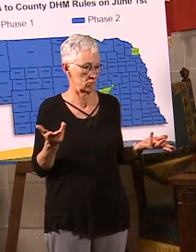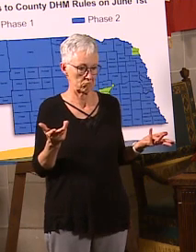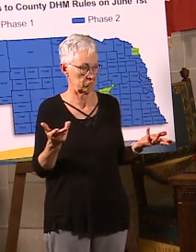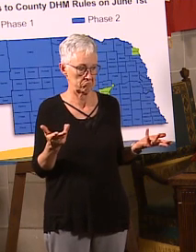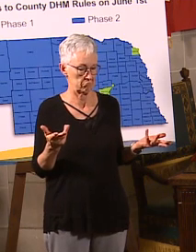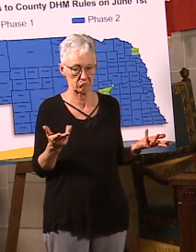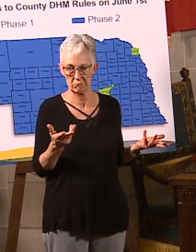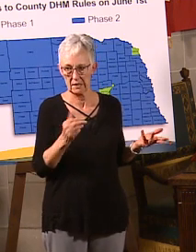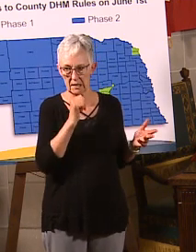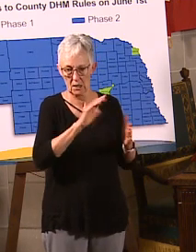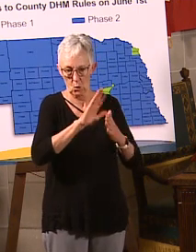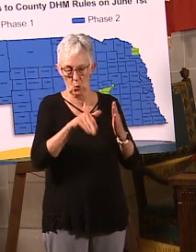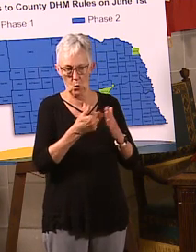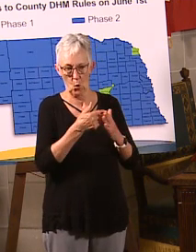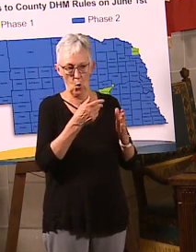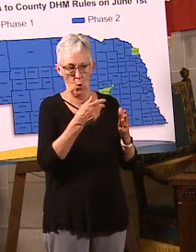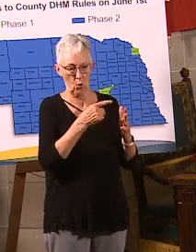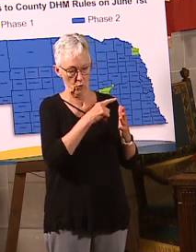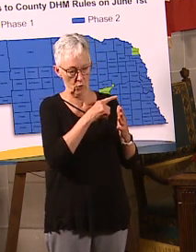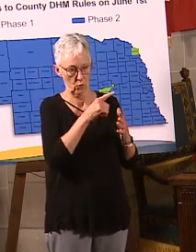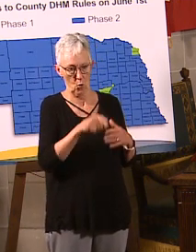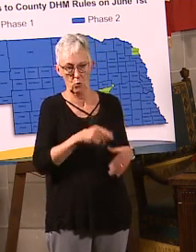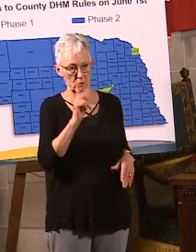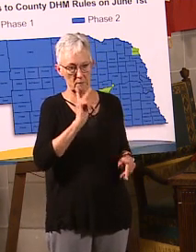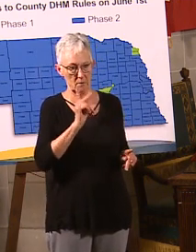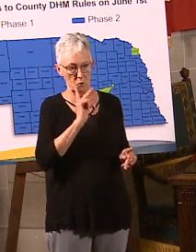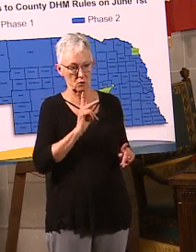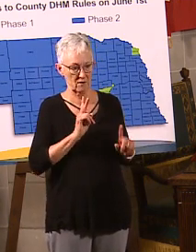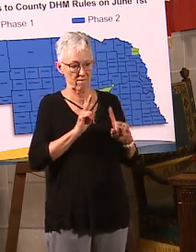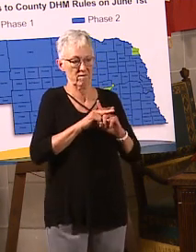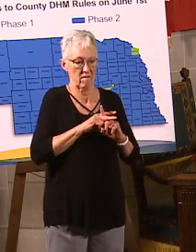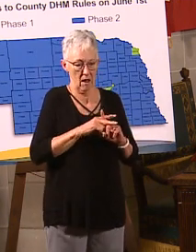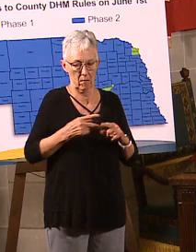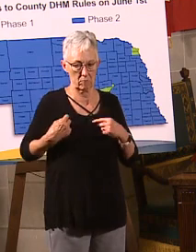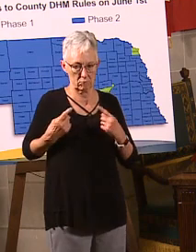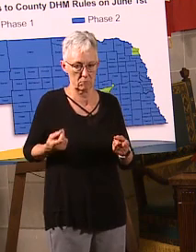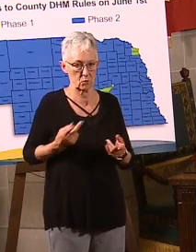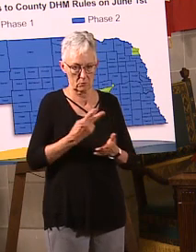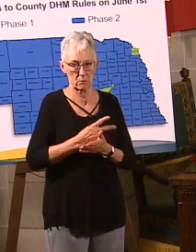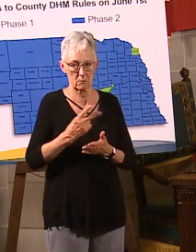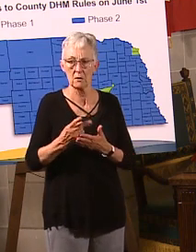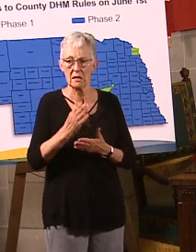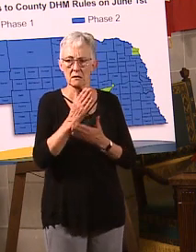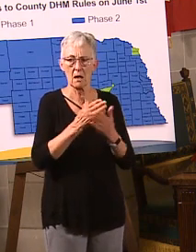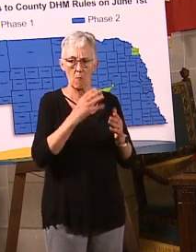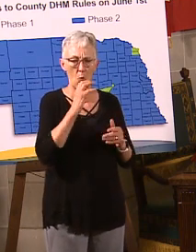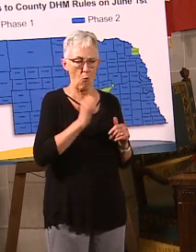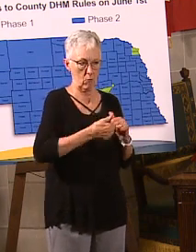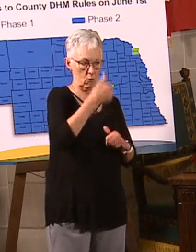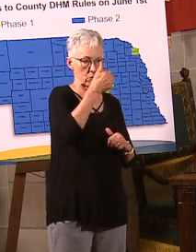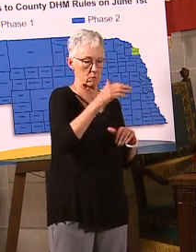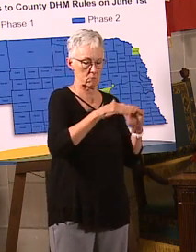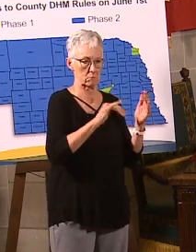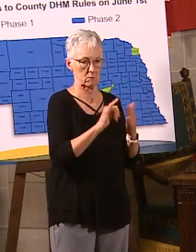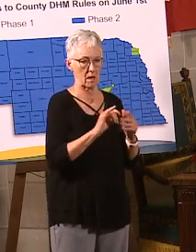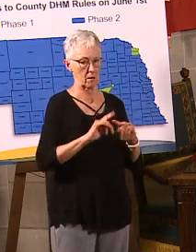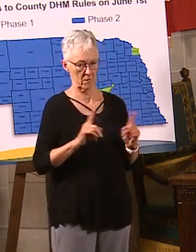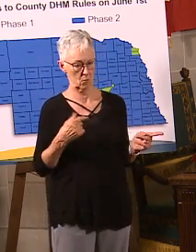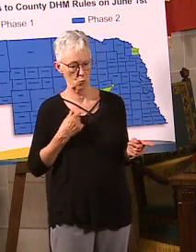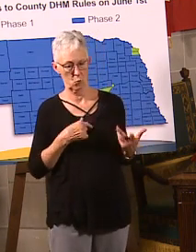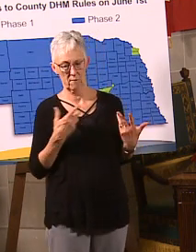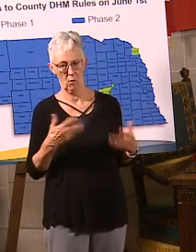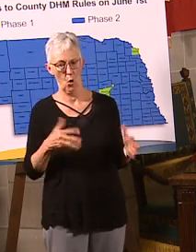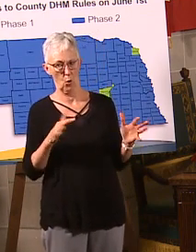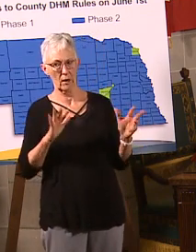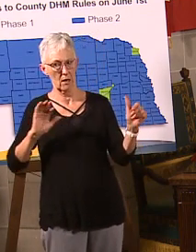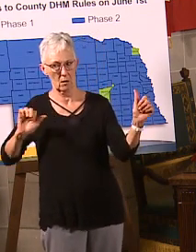not that all those people just filed within the last 2 weeks. There are probably cases out there longer. But roughly you can see that we've dramatically reduced the backlog on